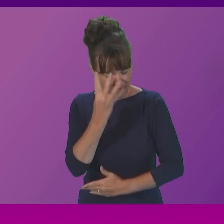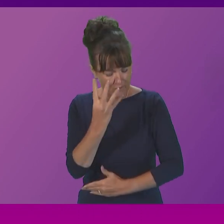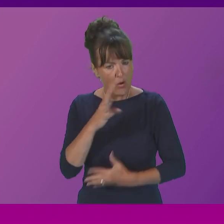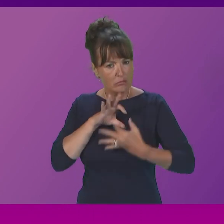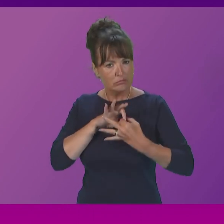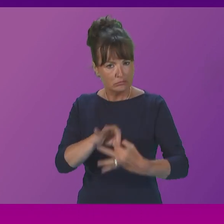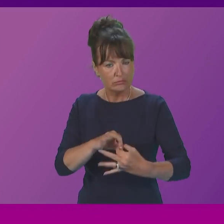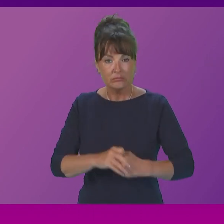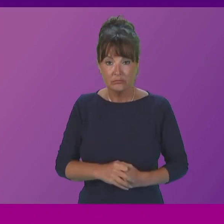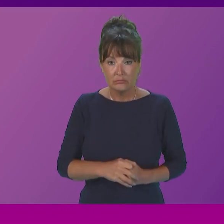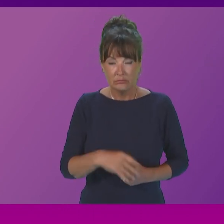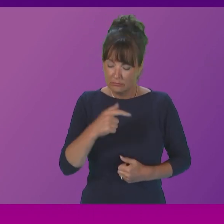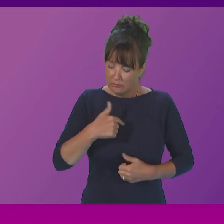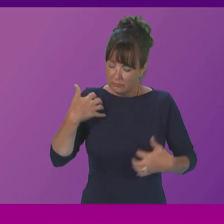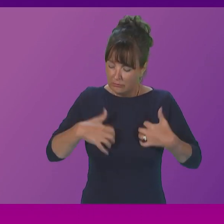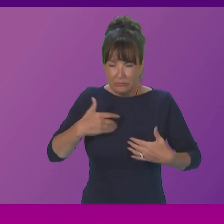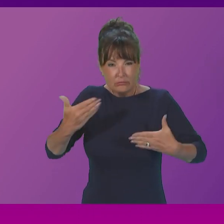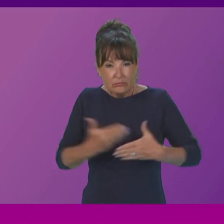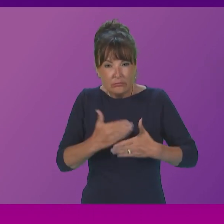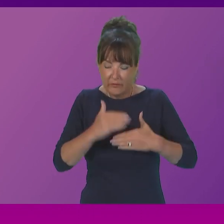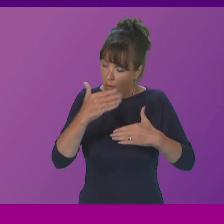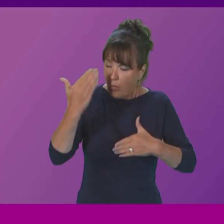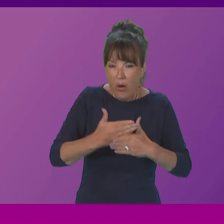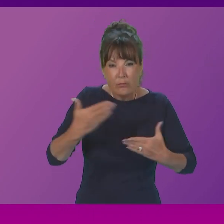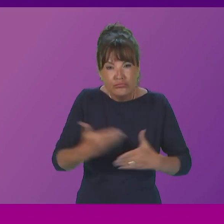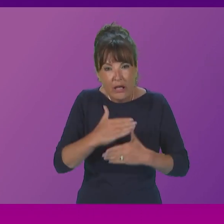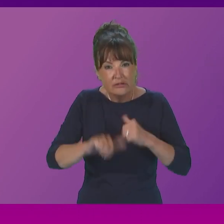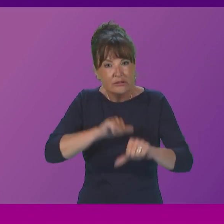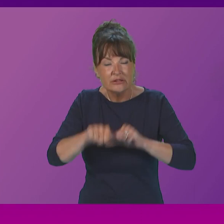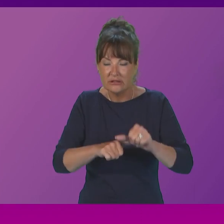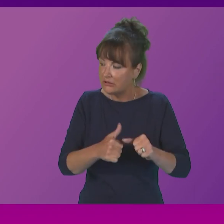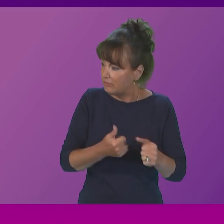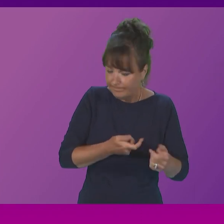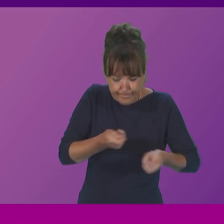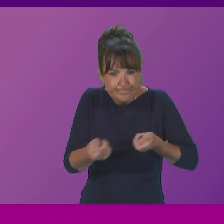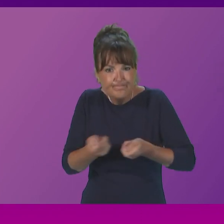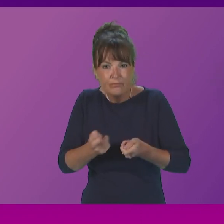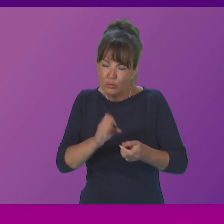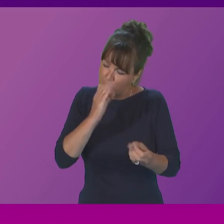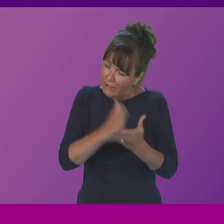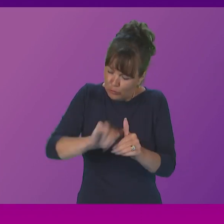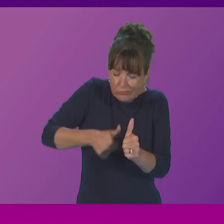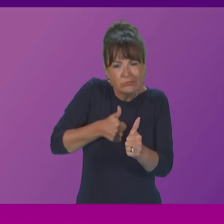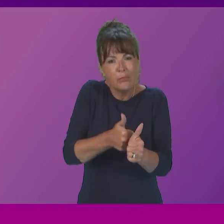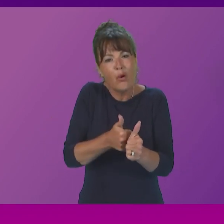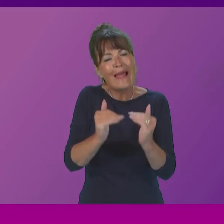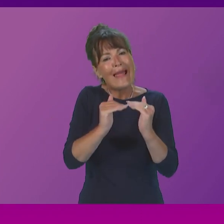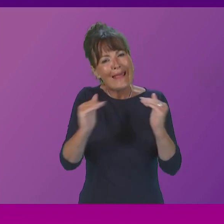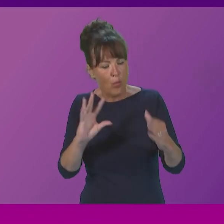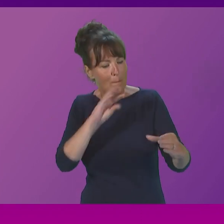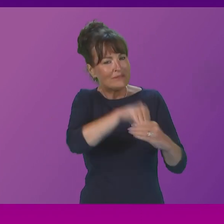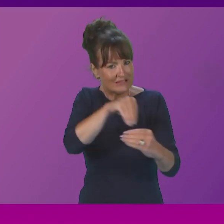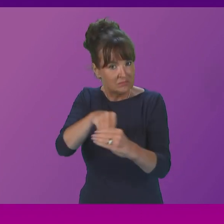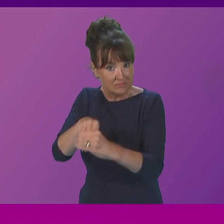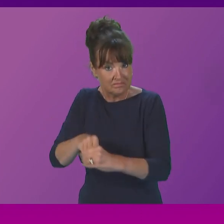The ambition for working practices and facilities that support equal participation has always been there.